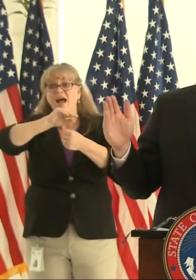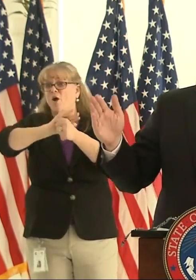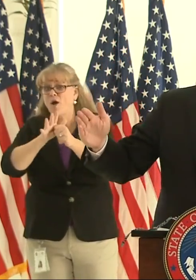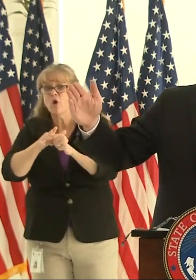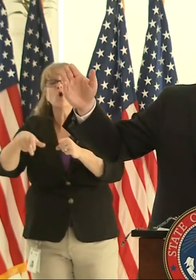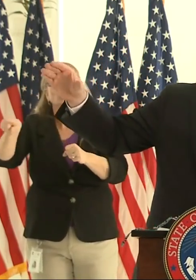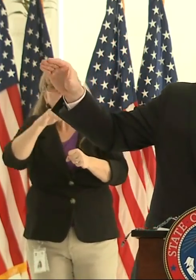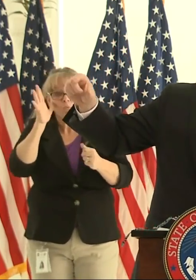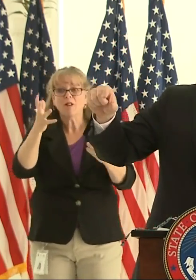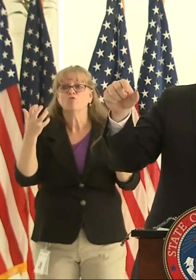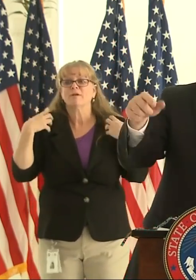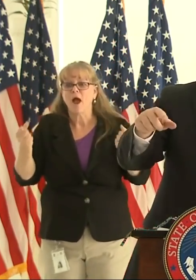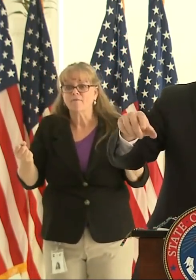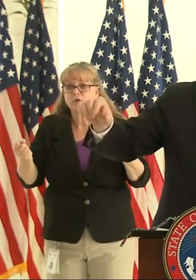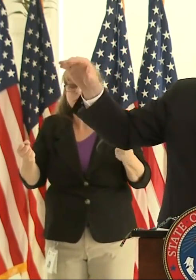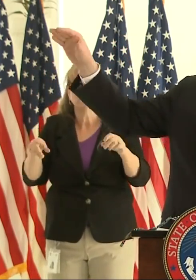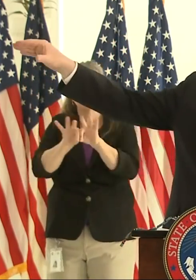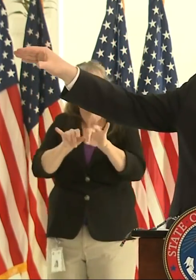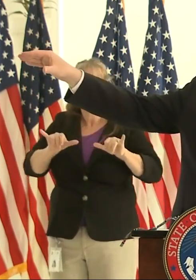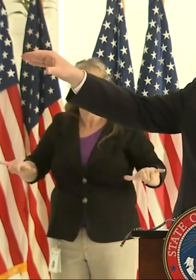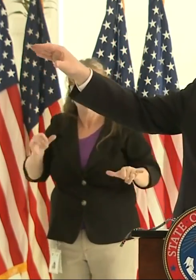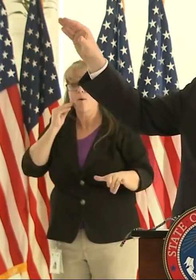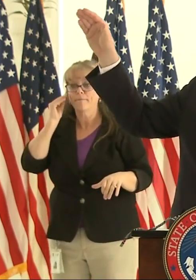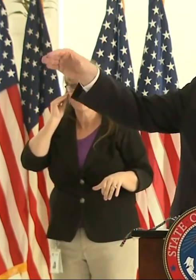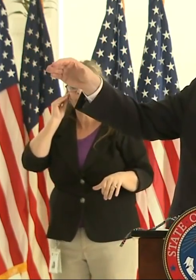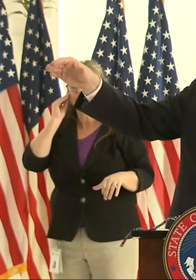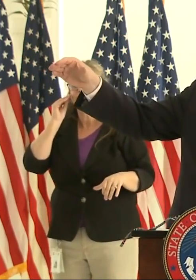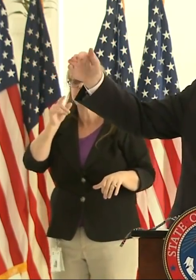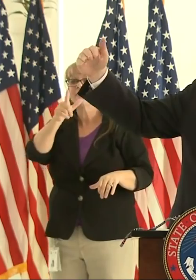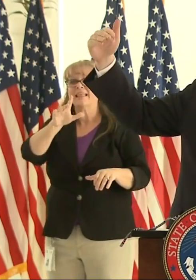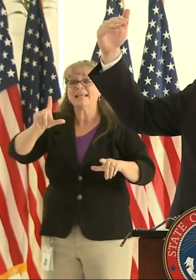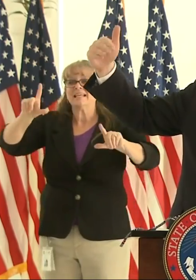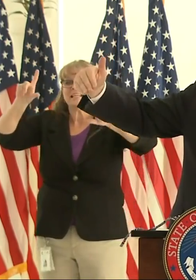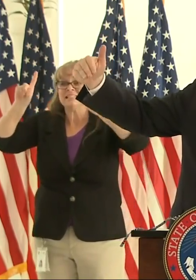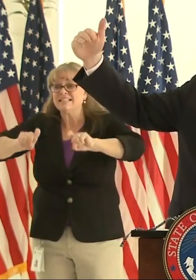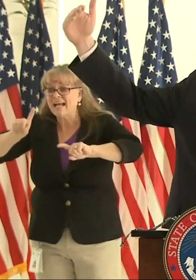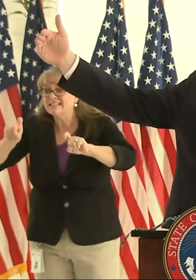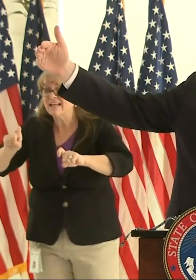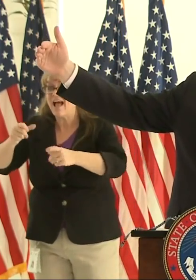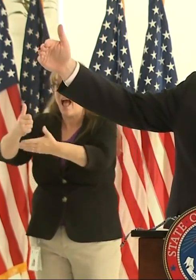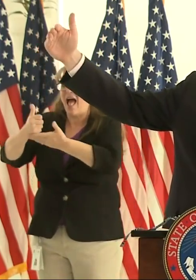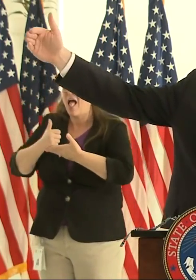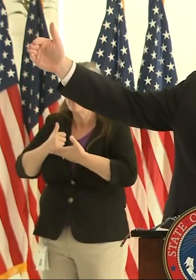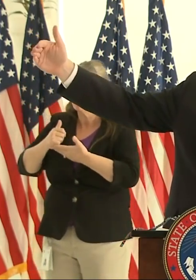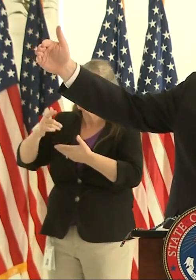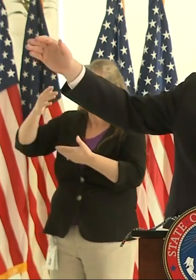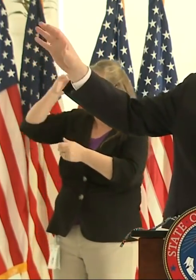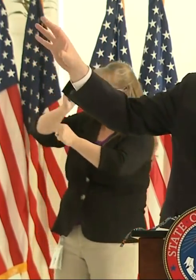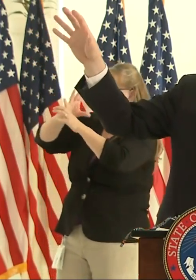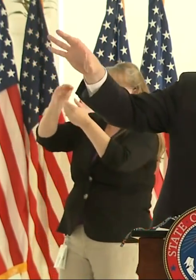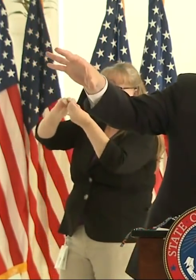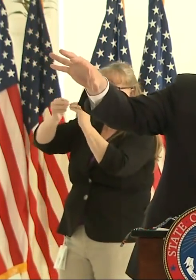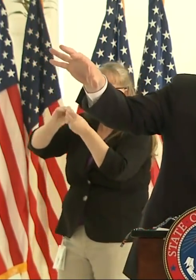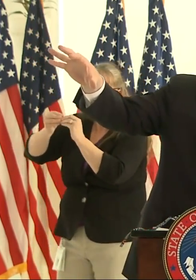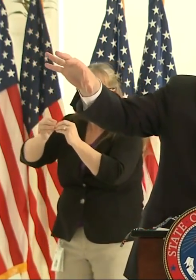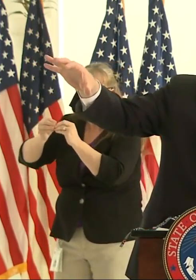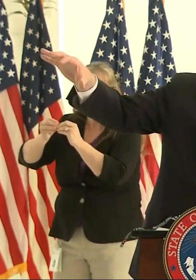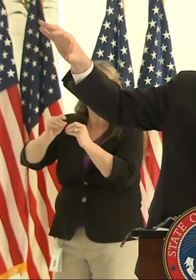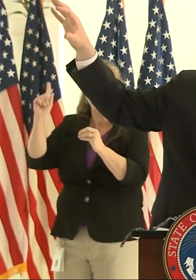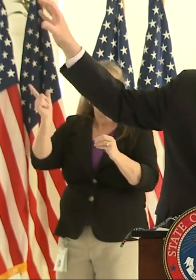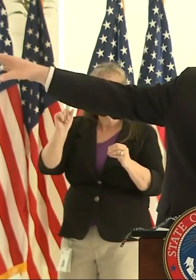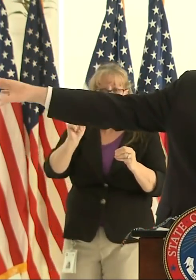home. Testing only has this epidemiological benefit when you couple it with the tracing and the quarantines that go along with it, meaning who did the person